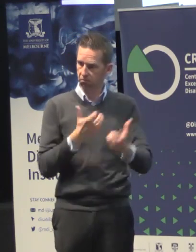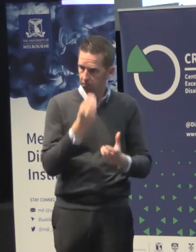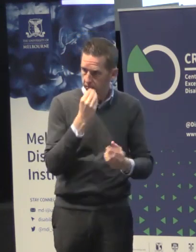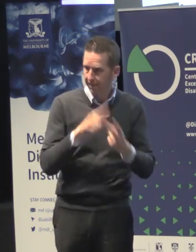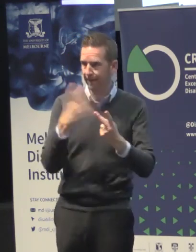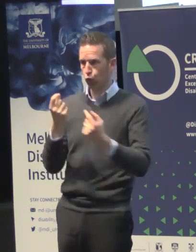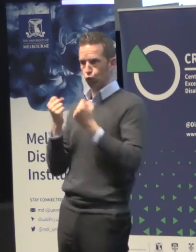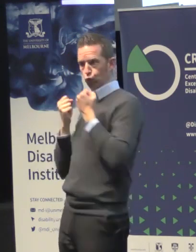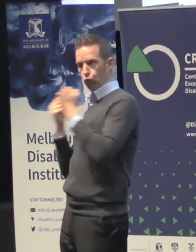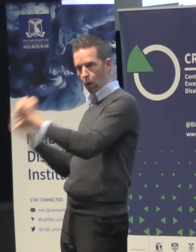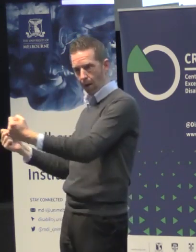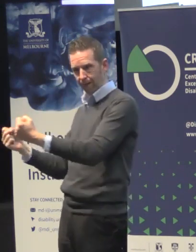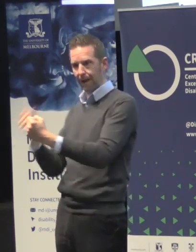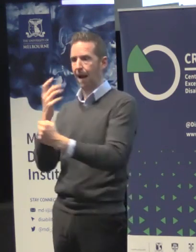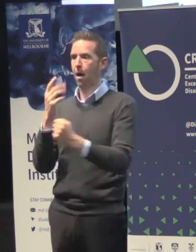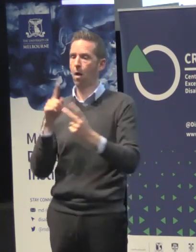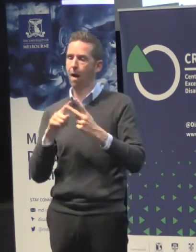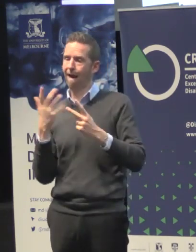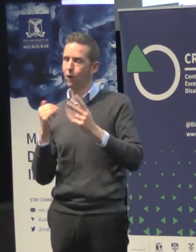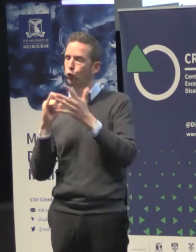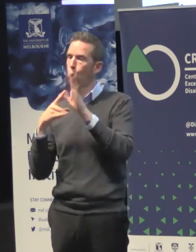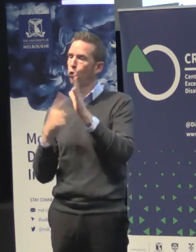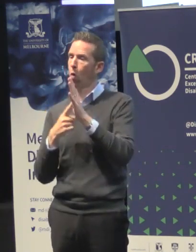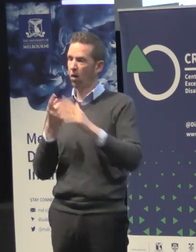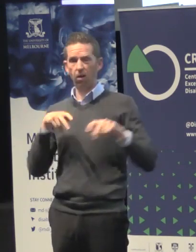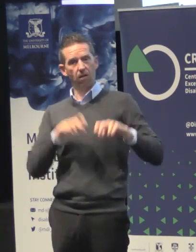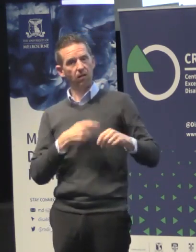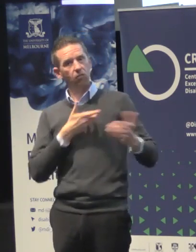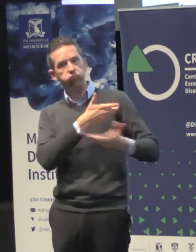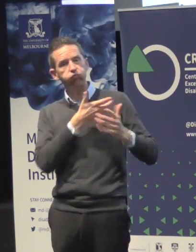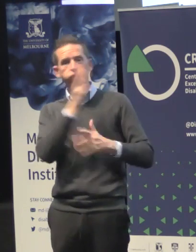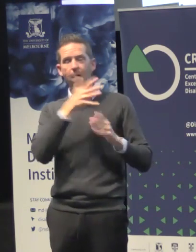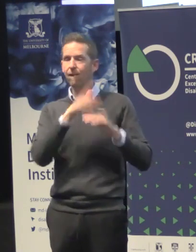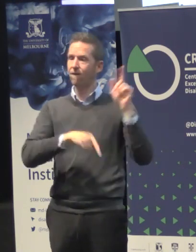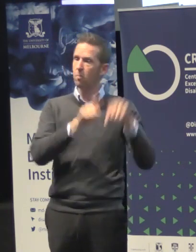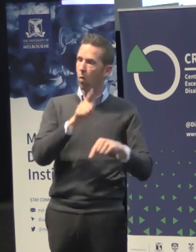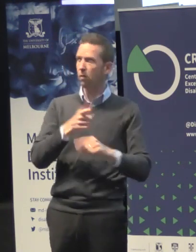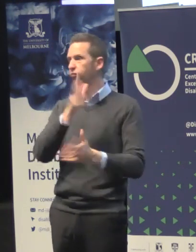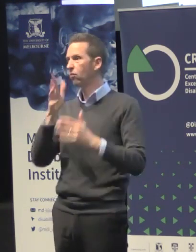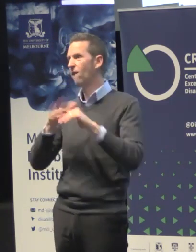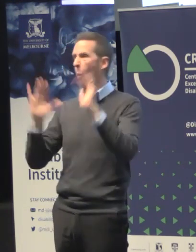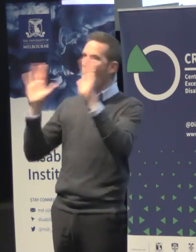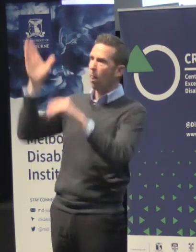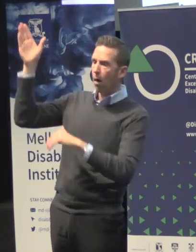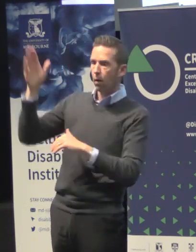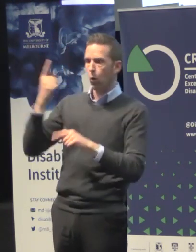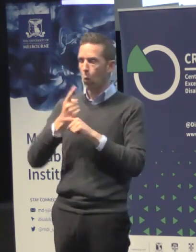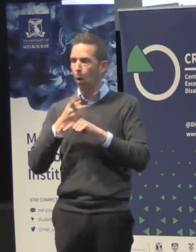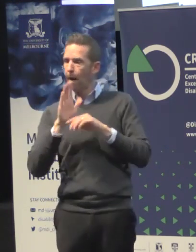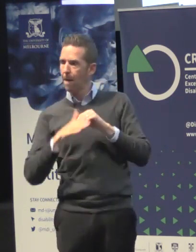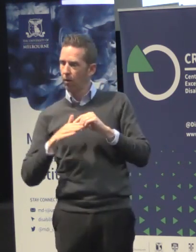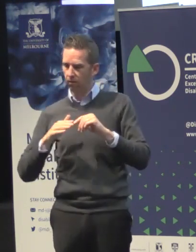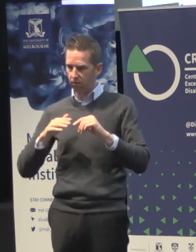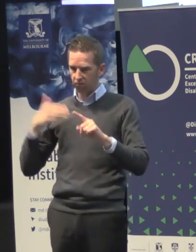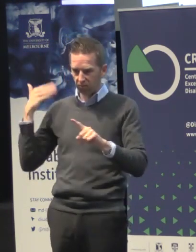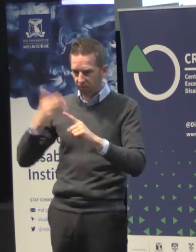car. There's also a social aspect. You chat about the football, you chat about the weather, you chat about genealogy for